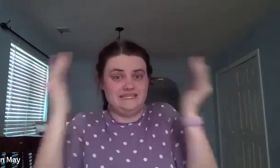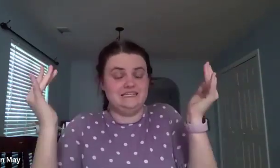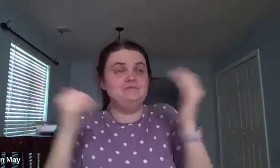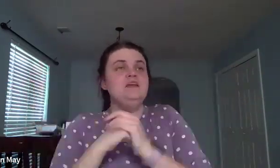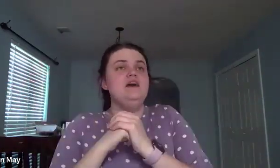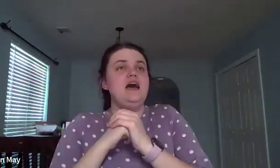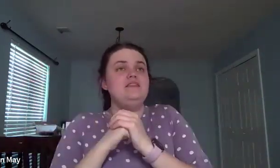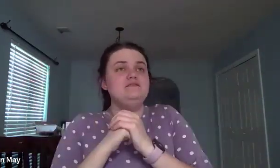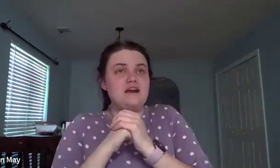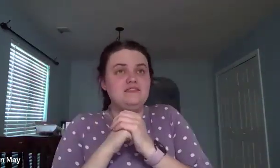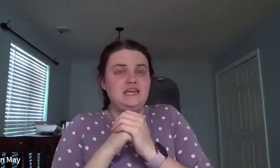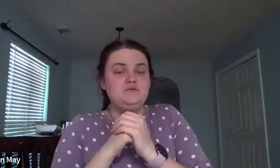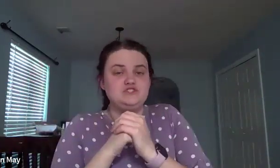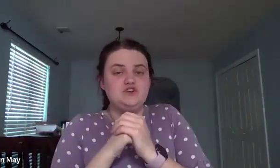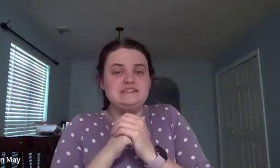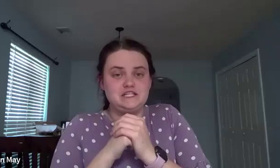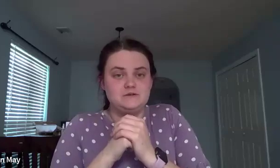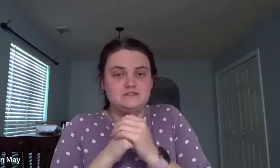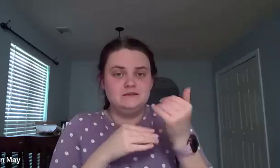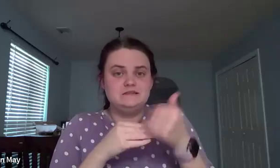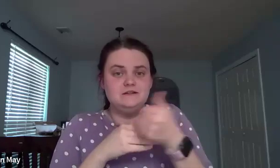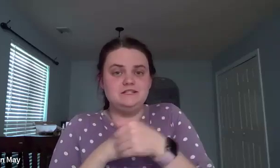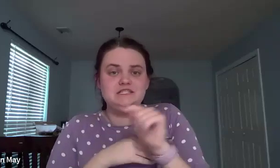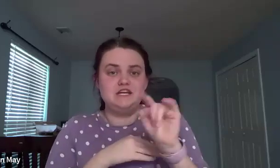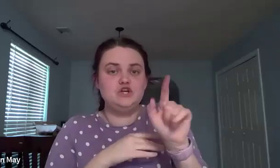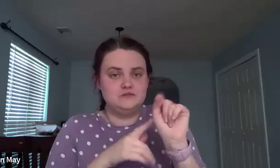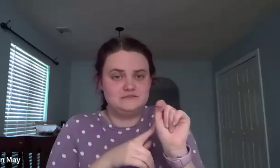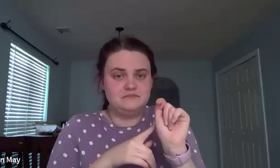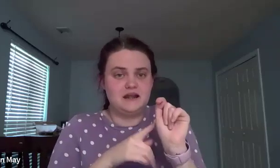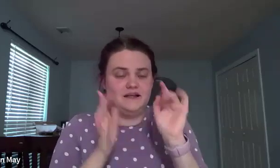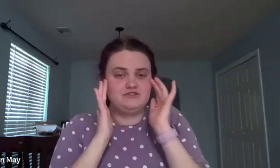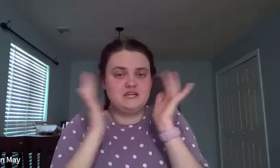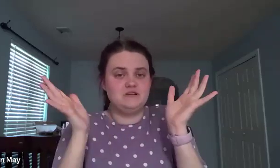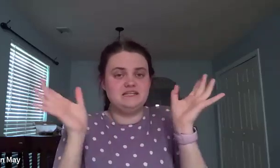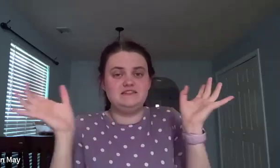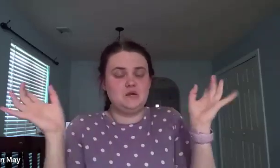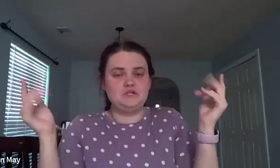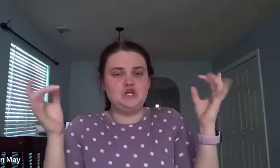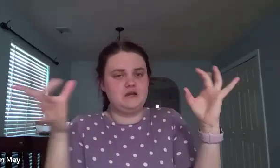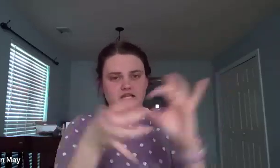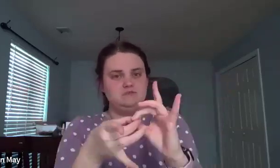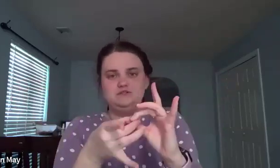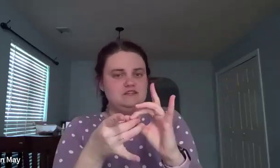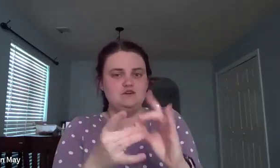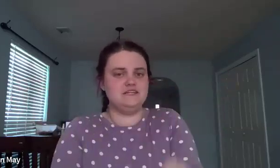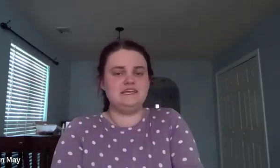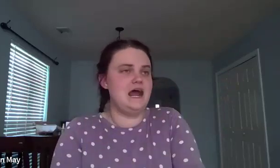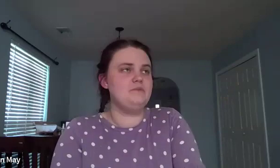this? And then finally he was trying to say toast. He's literally just saying toast. But like for some reason, there was no connection between the two of us. And I was